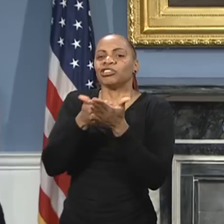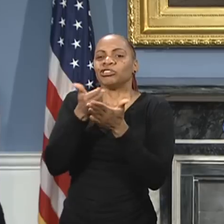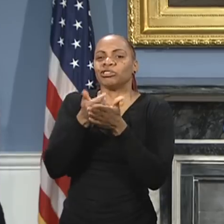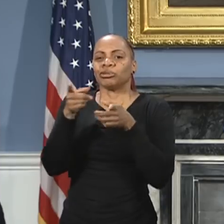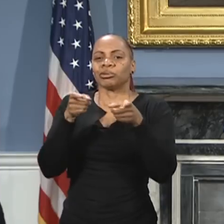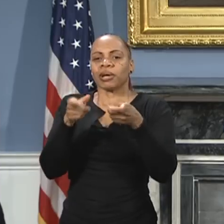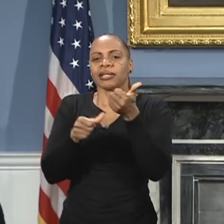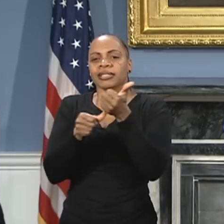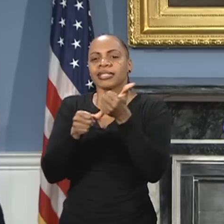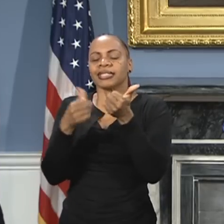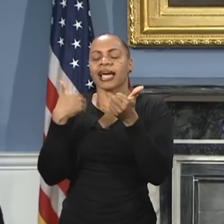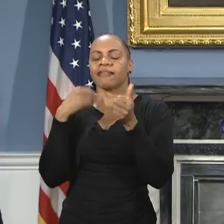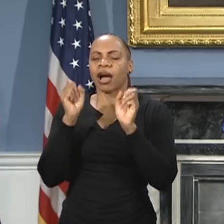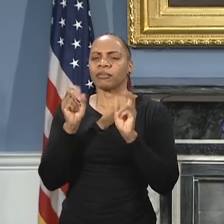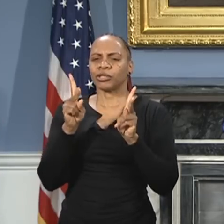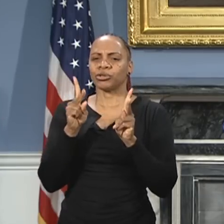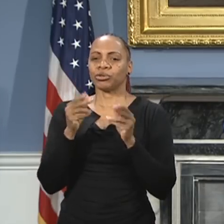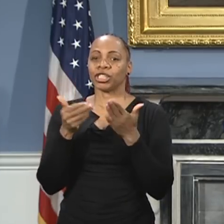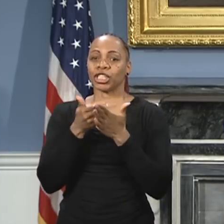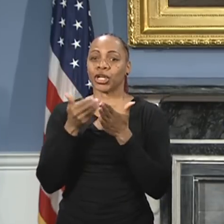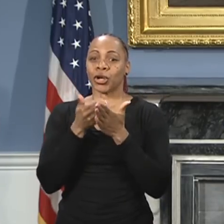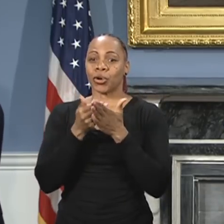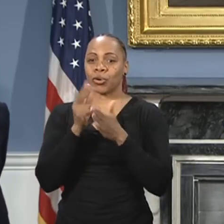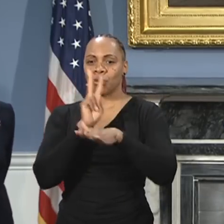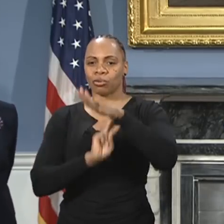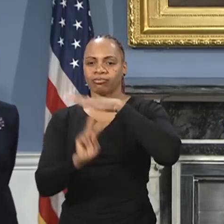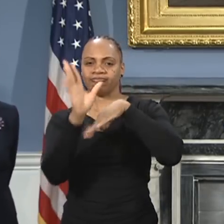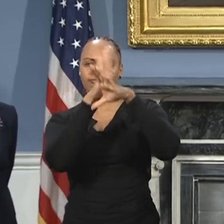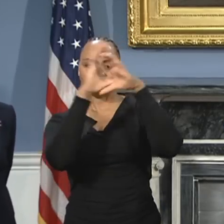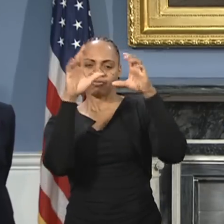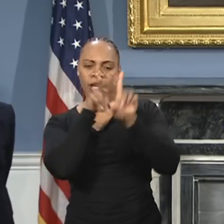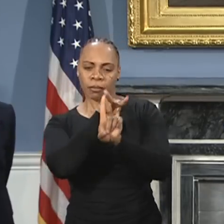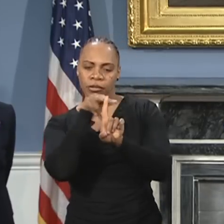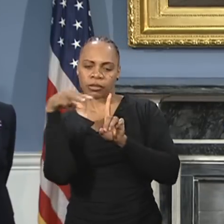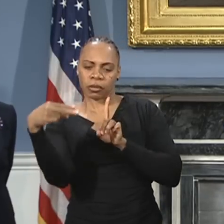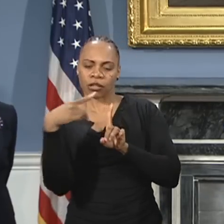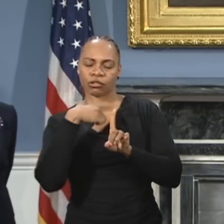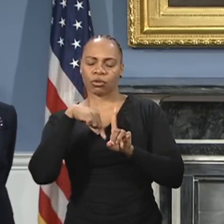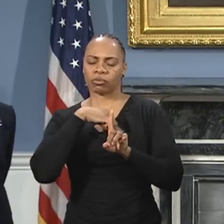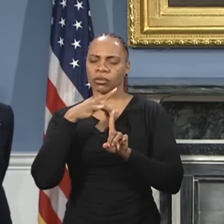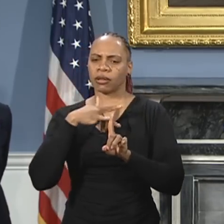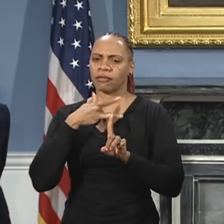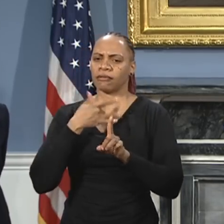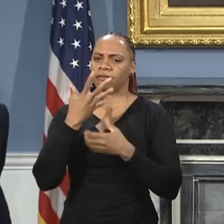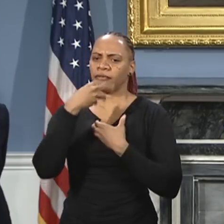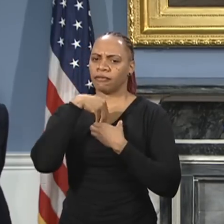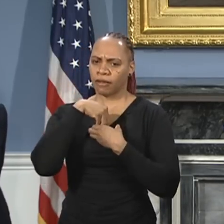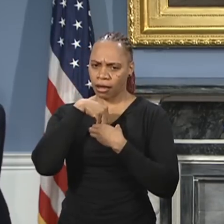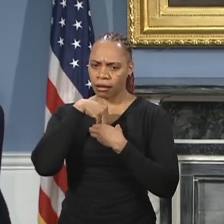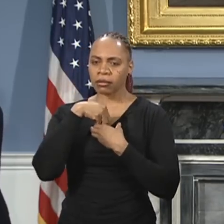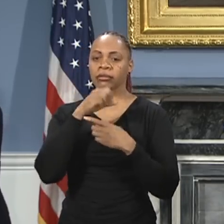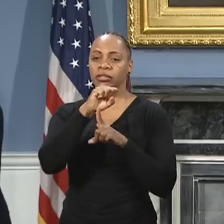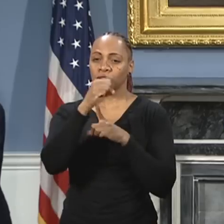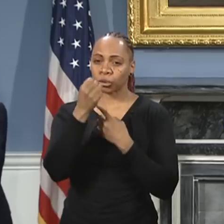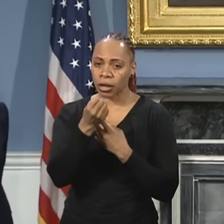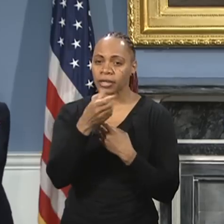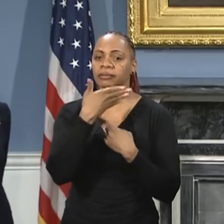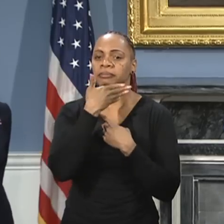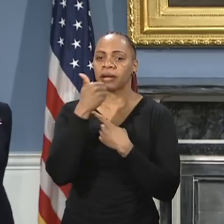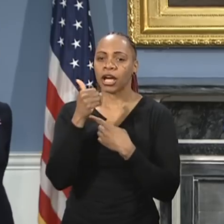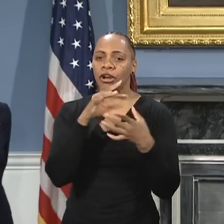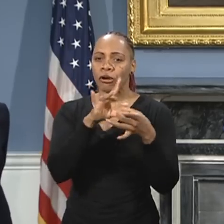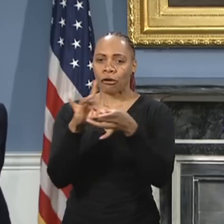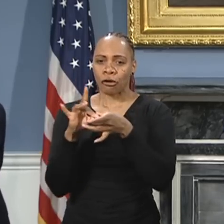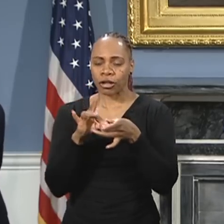a fresh set of eyes on the situation. And we felt that there were some things that could be better coordinated. We felt there were